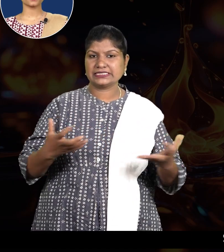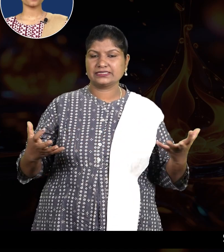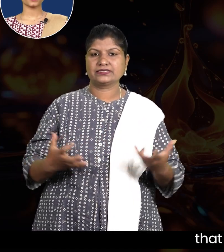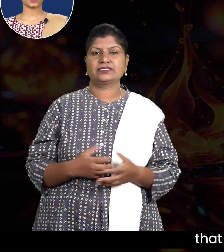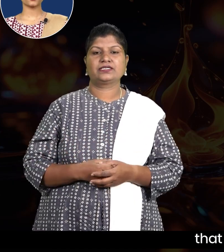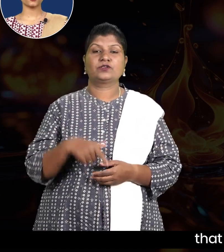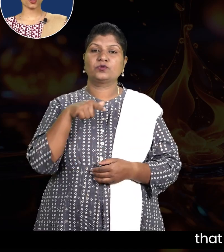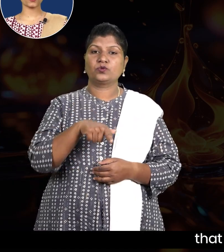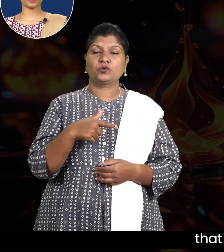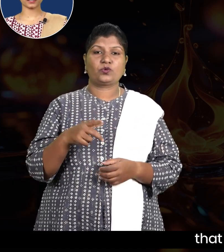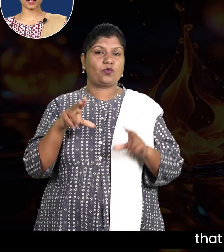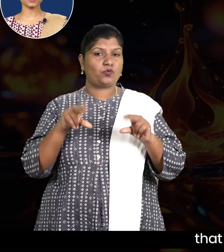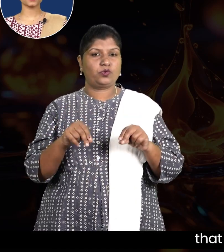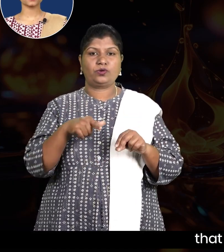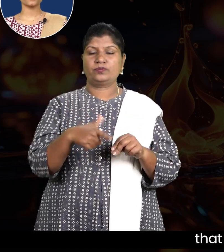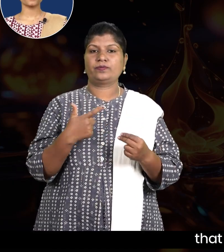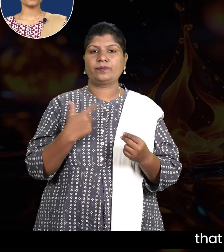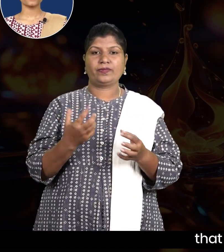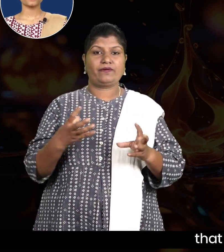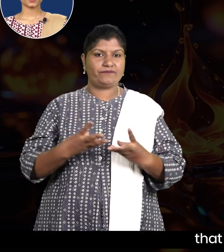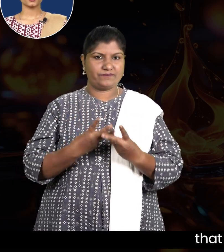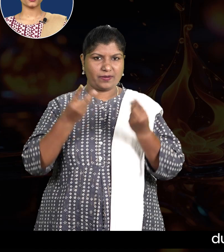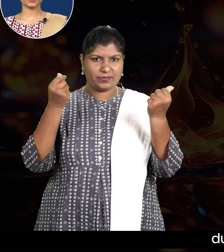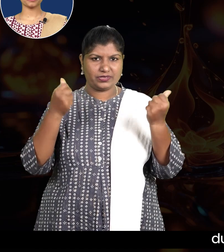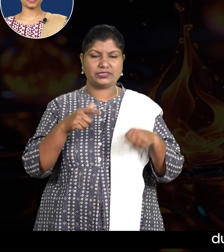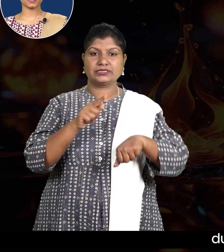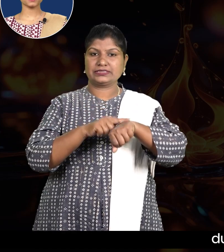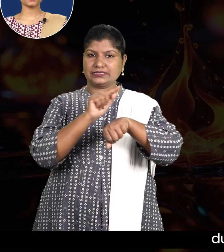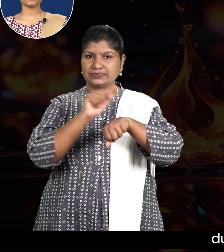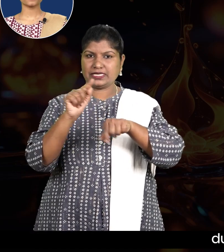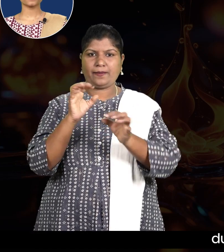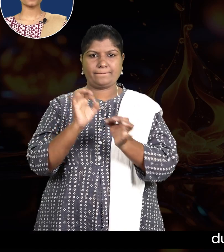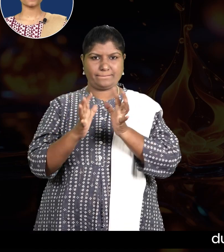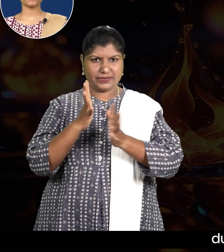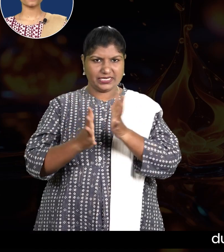Substances that do not vaporize during burning